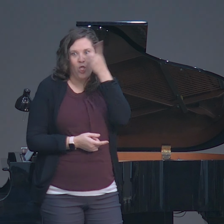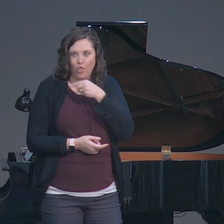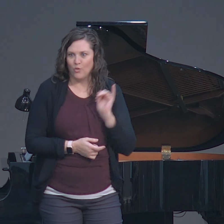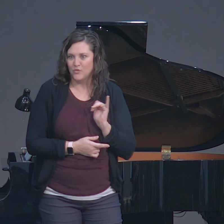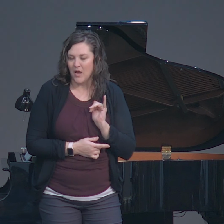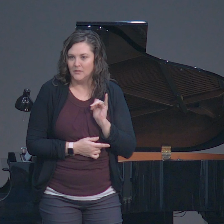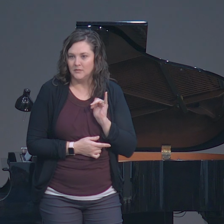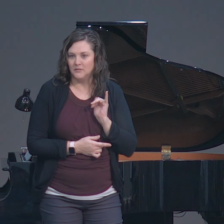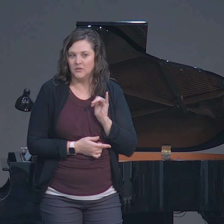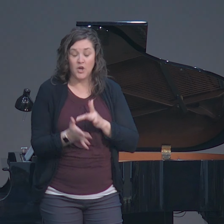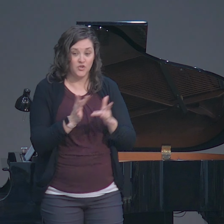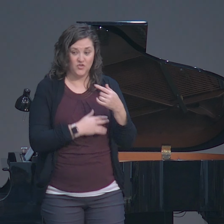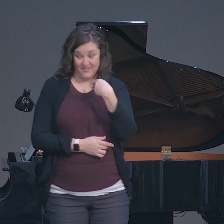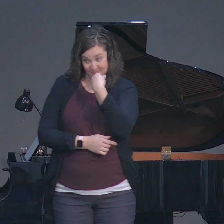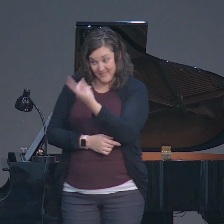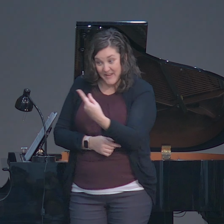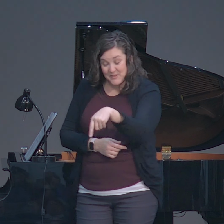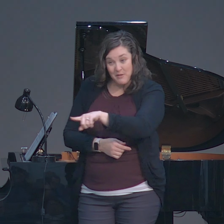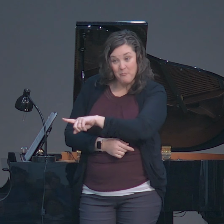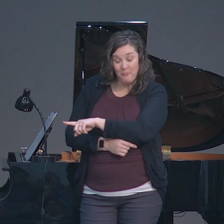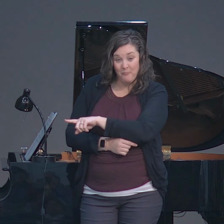And so Jesus tells them.